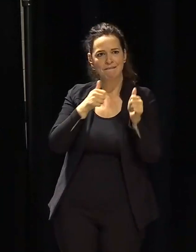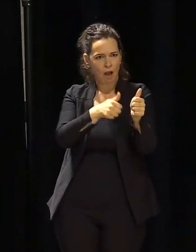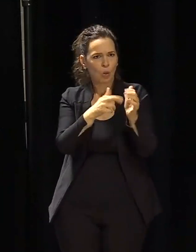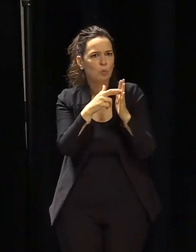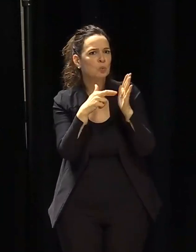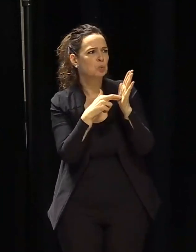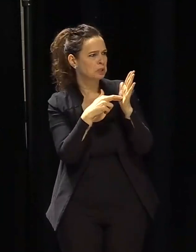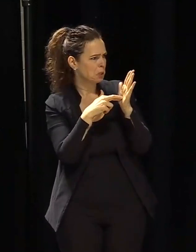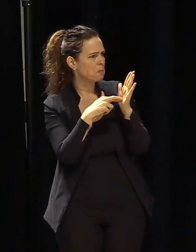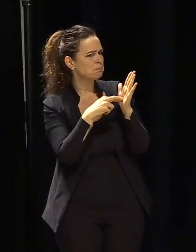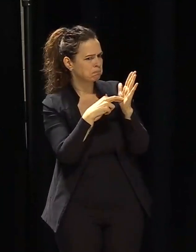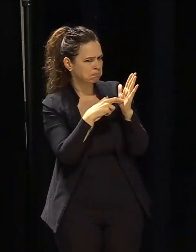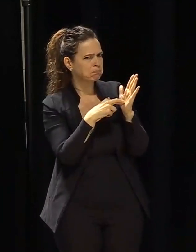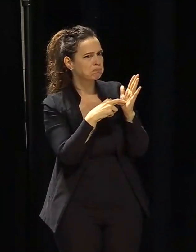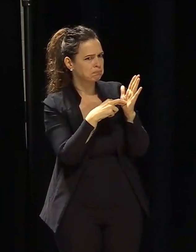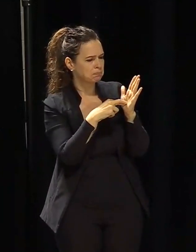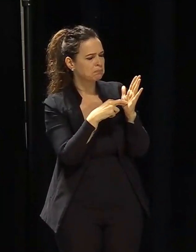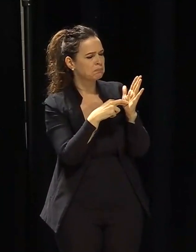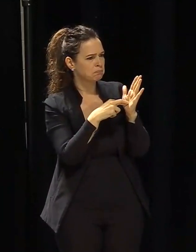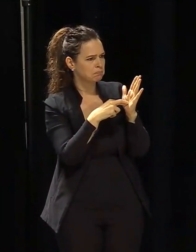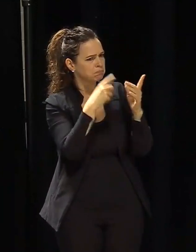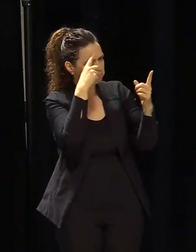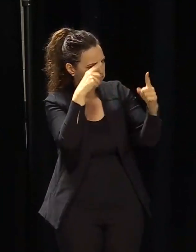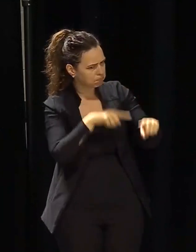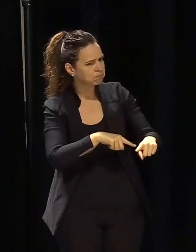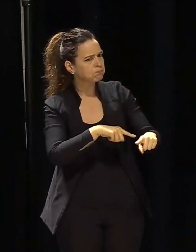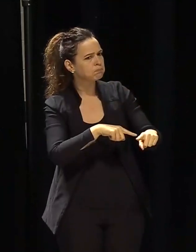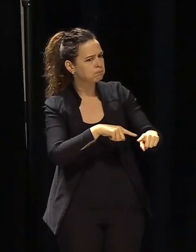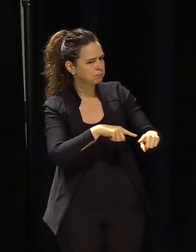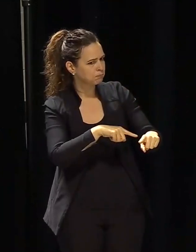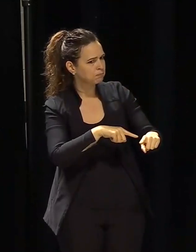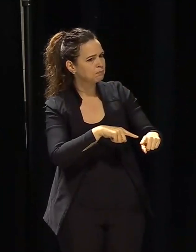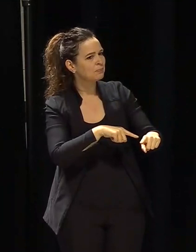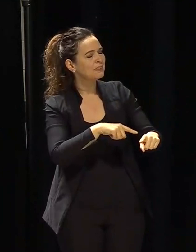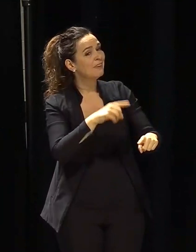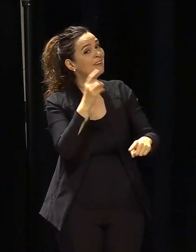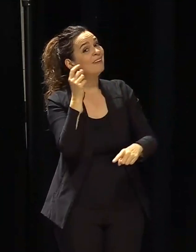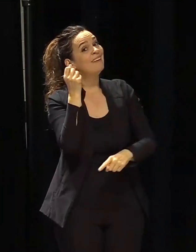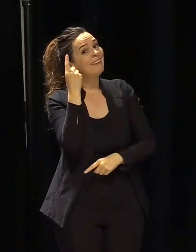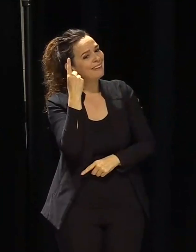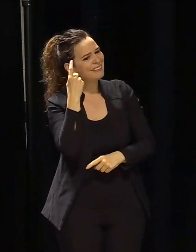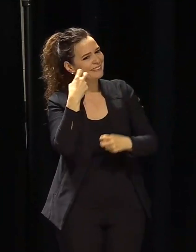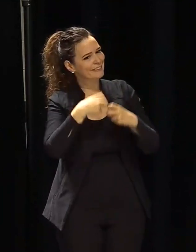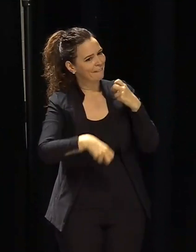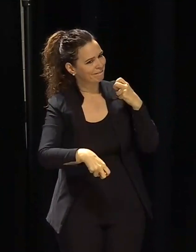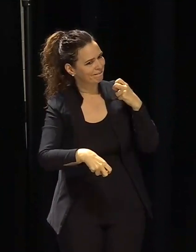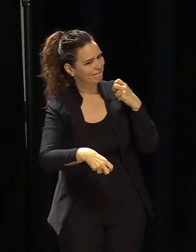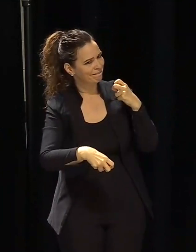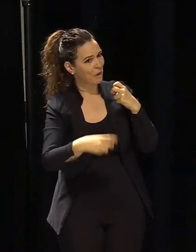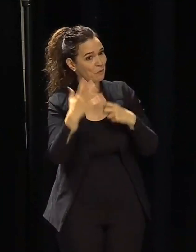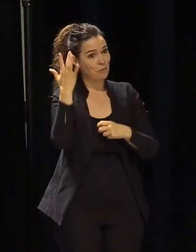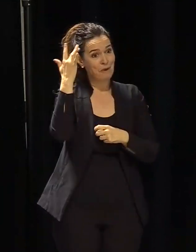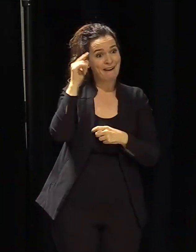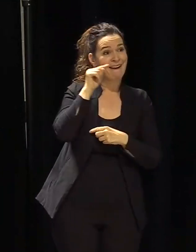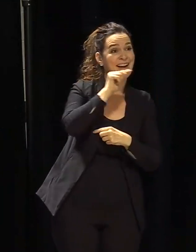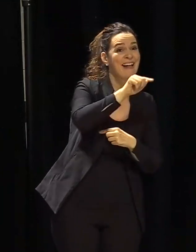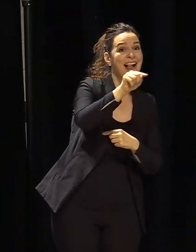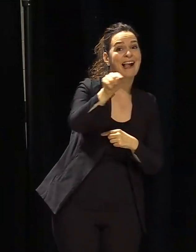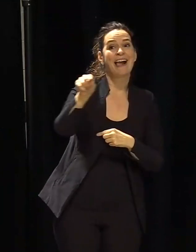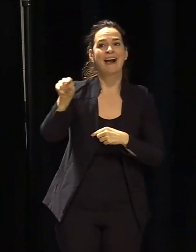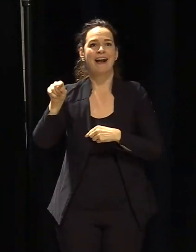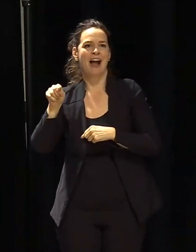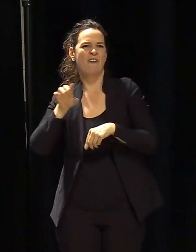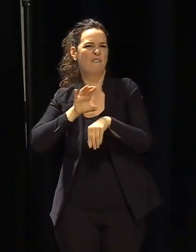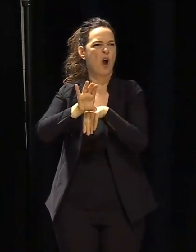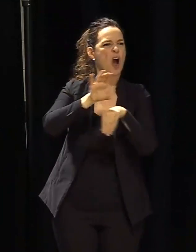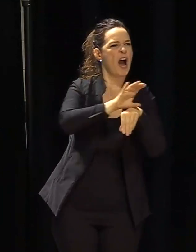is it's very difficult to enforce social gatherings when they're happening in private residences. And I know we've all